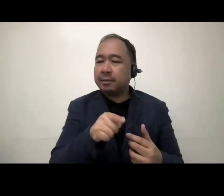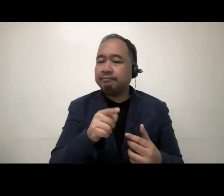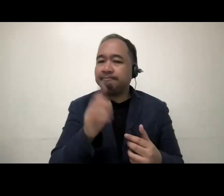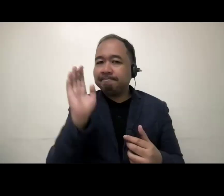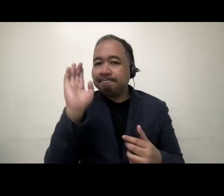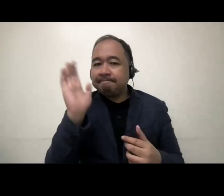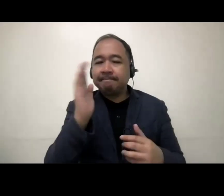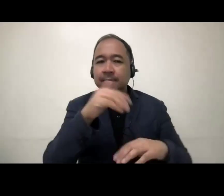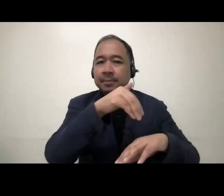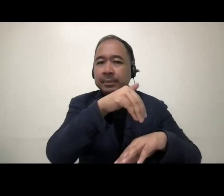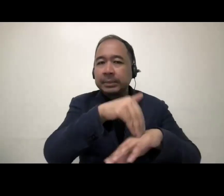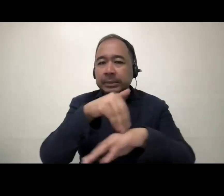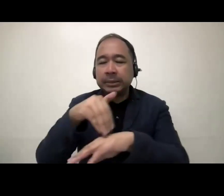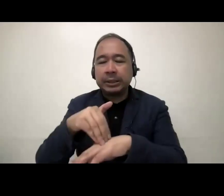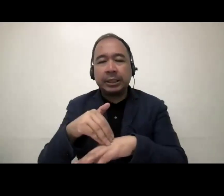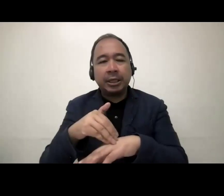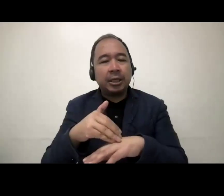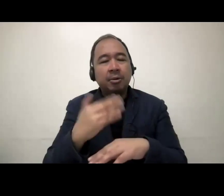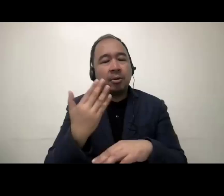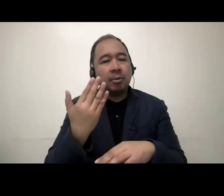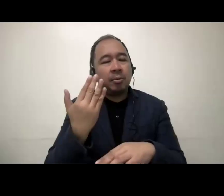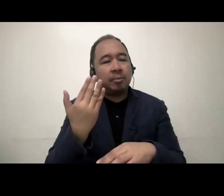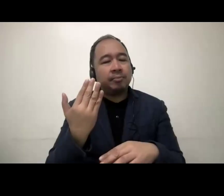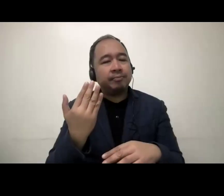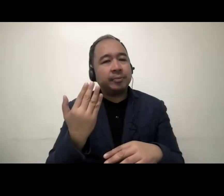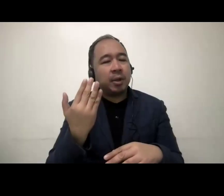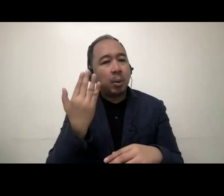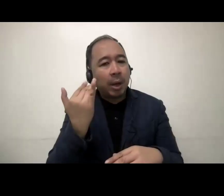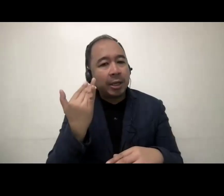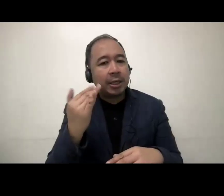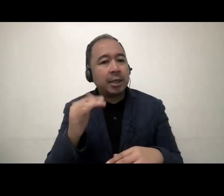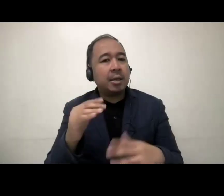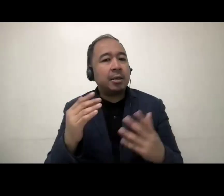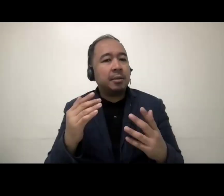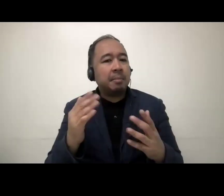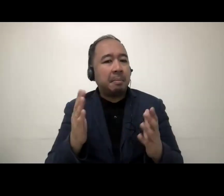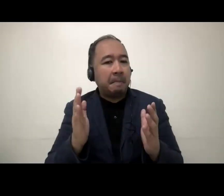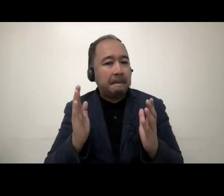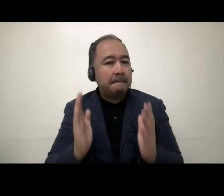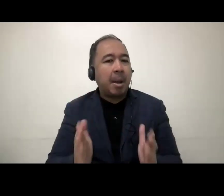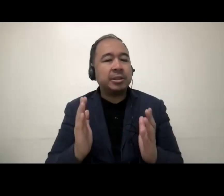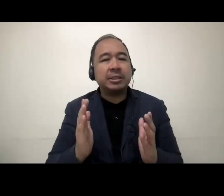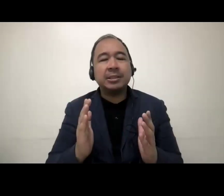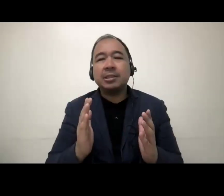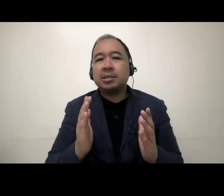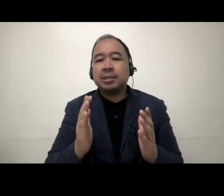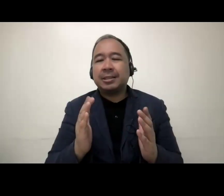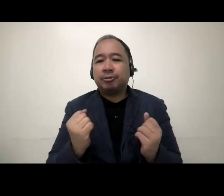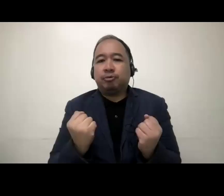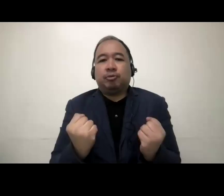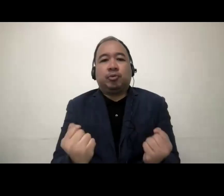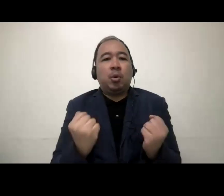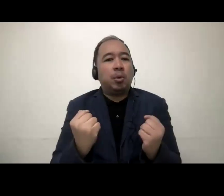strong functioning accountability mechanism and ESF is fundamental to the work